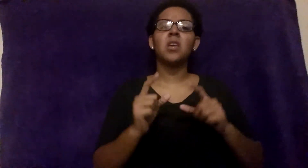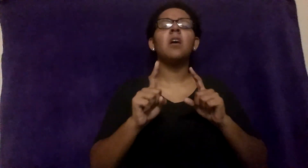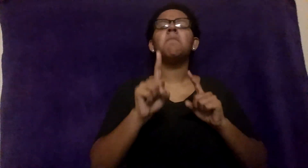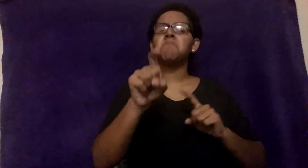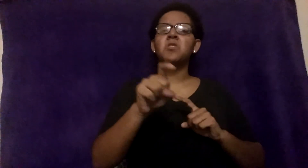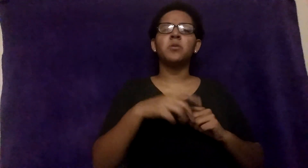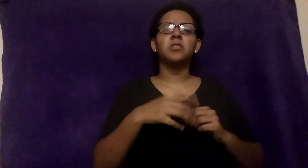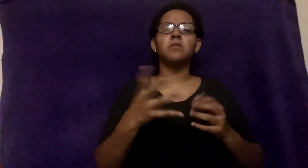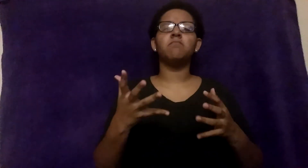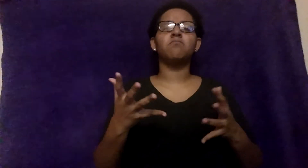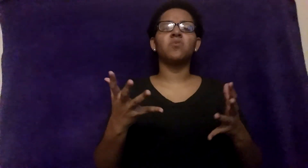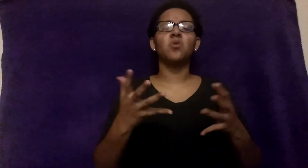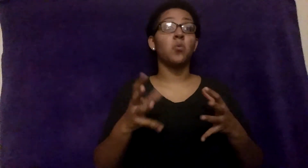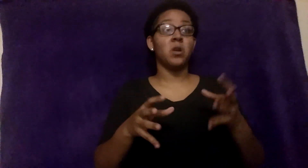What is 6 plus 5?